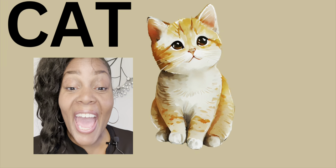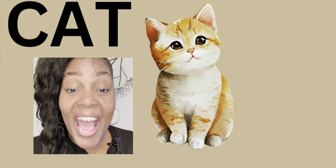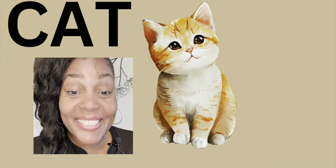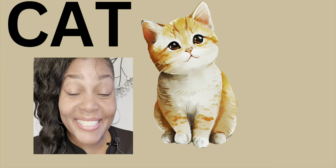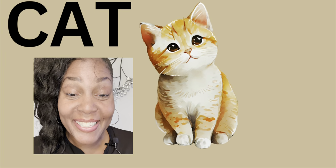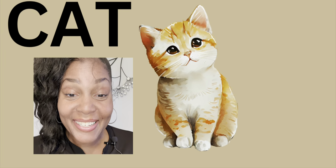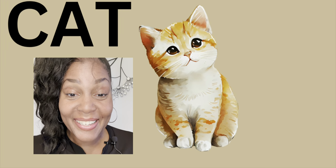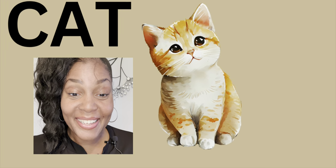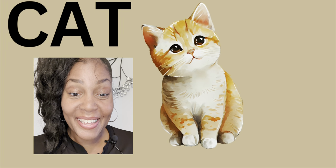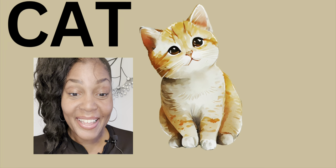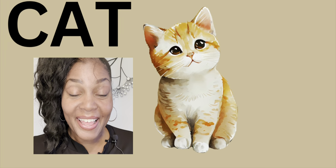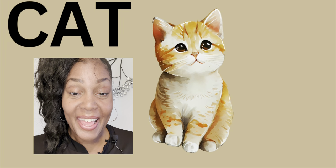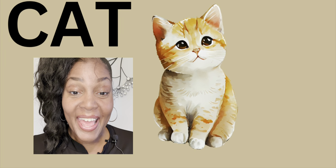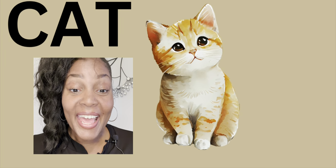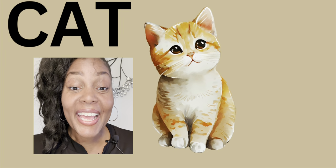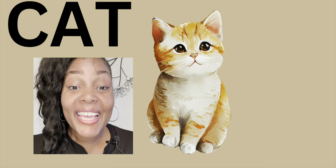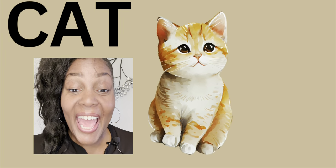Cat,